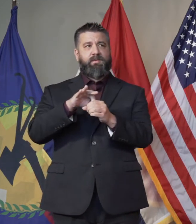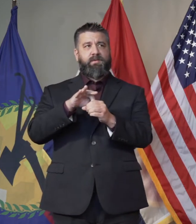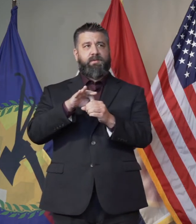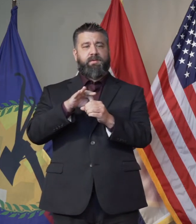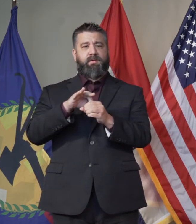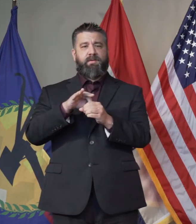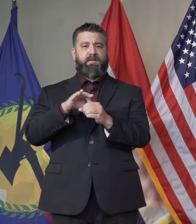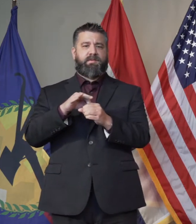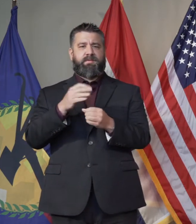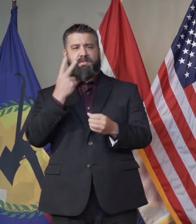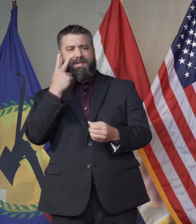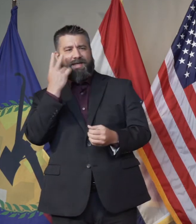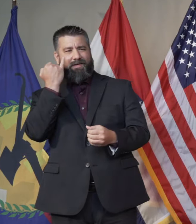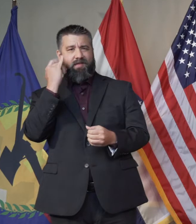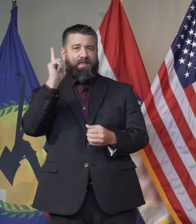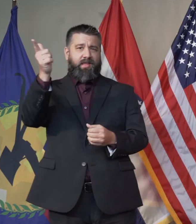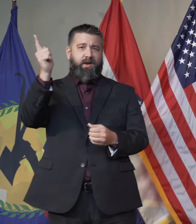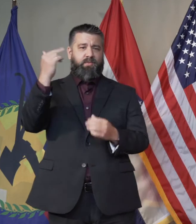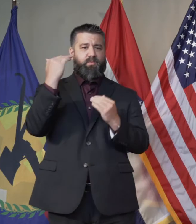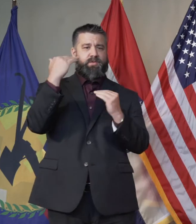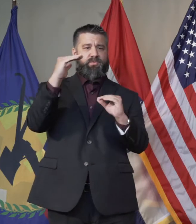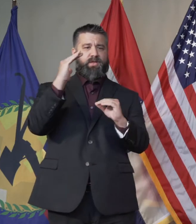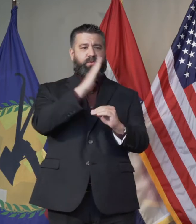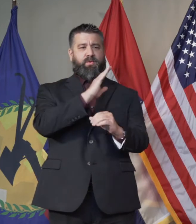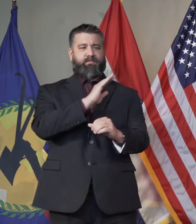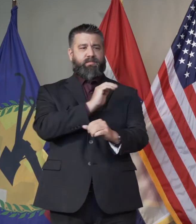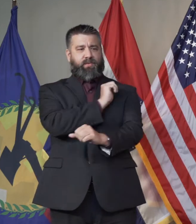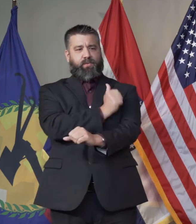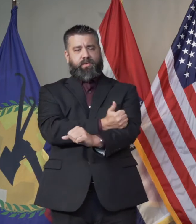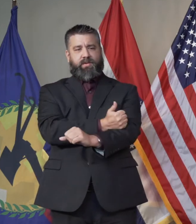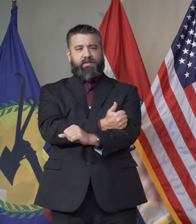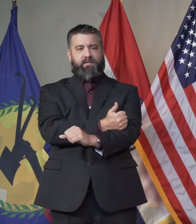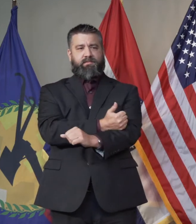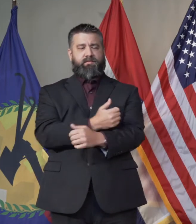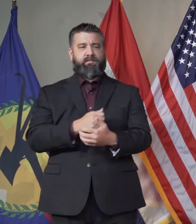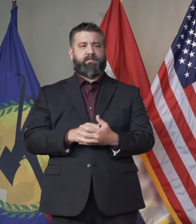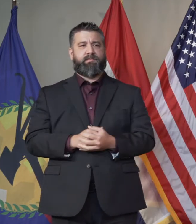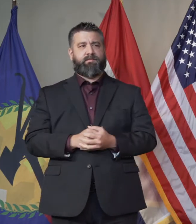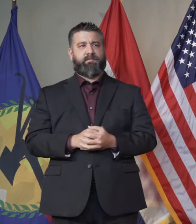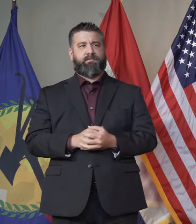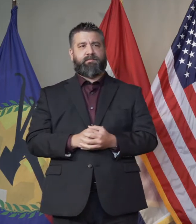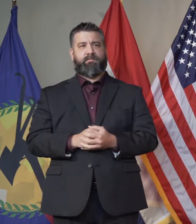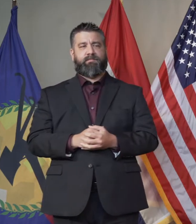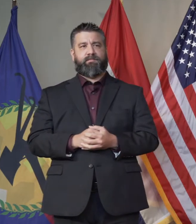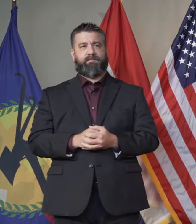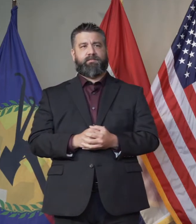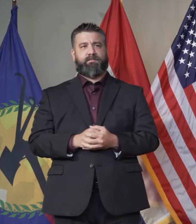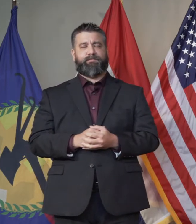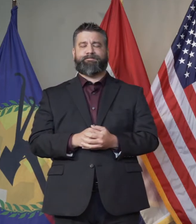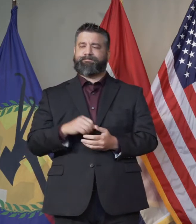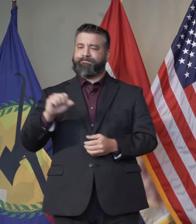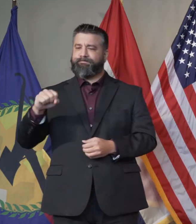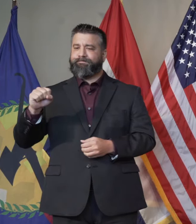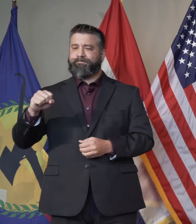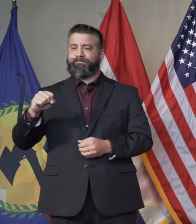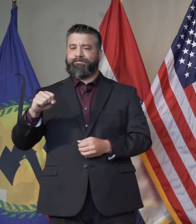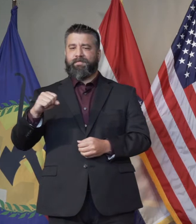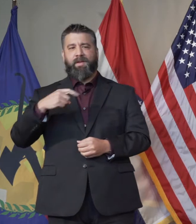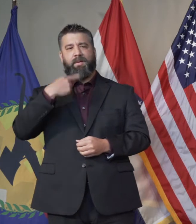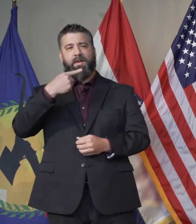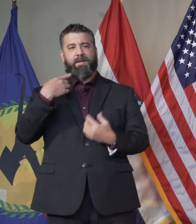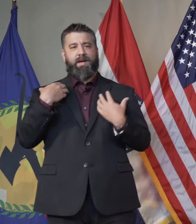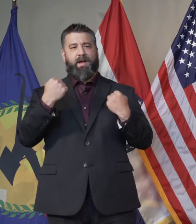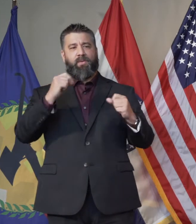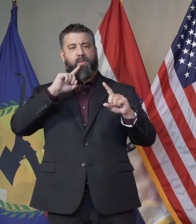of your powers and reaction to the votes this morning? Yeah, so certainly the public health orders are difficult